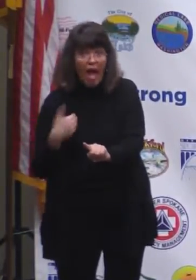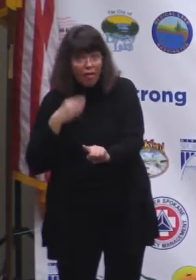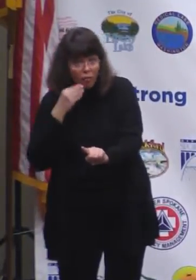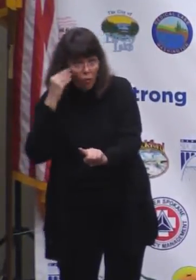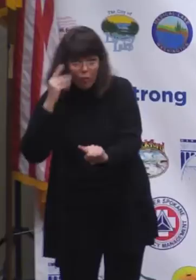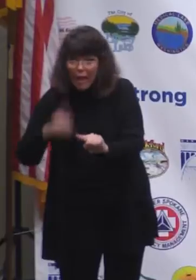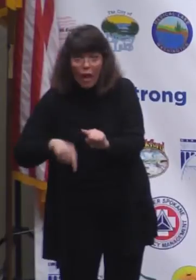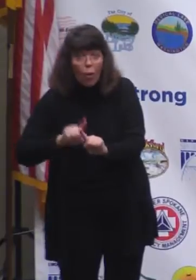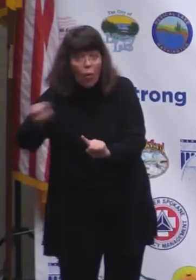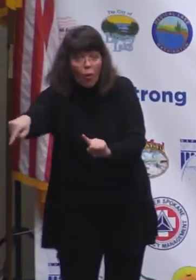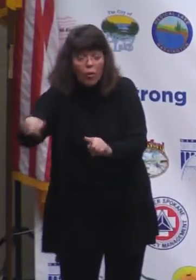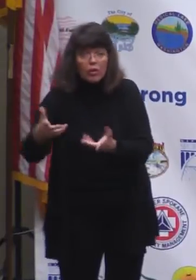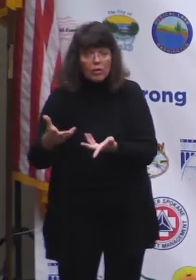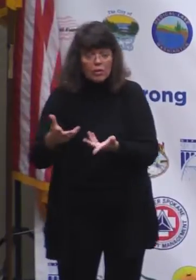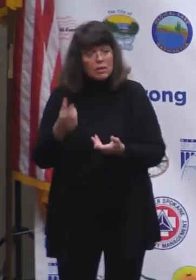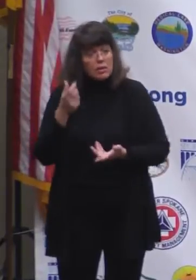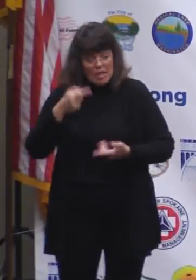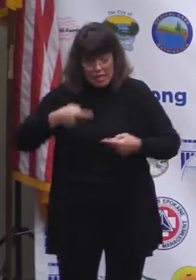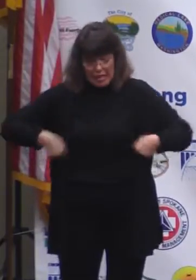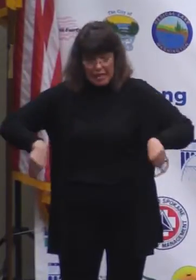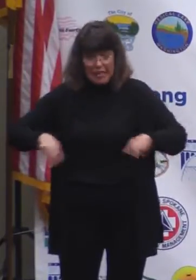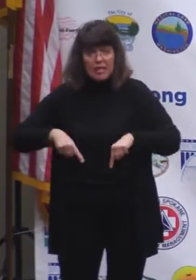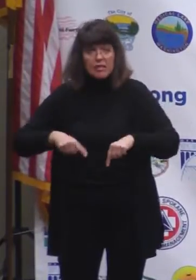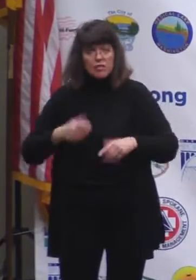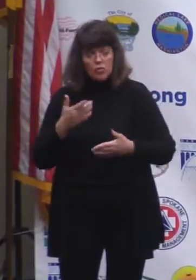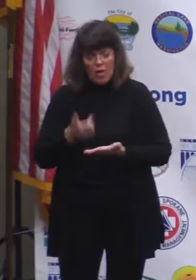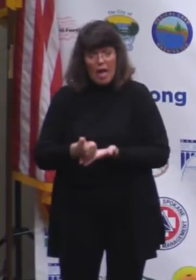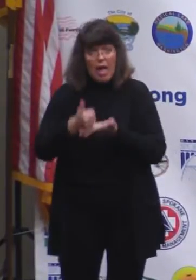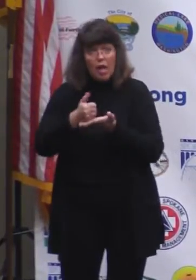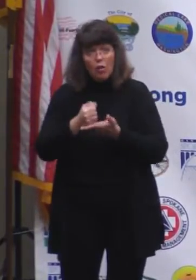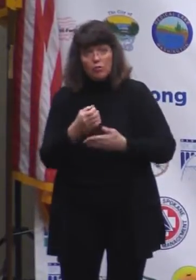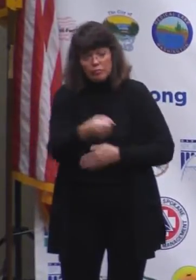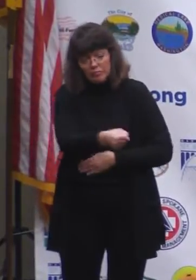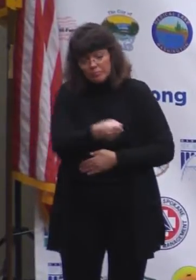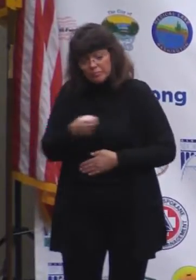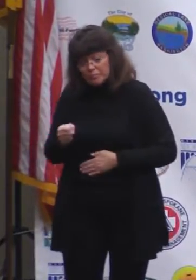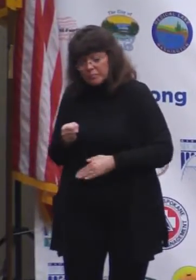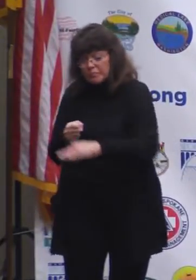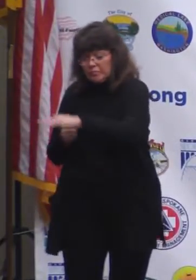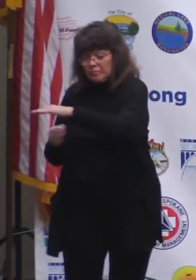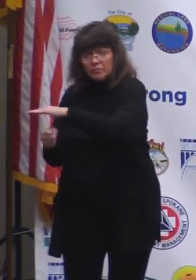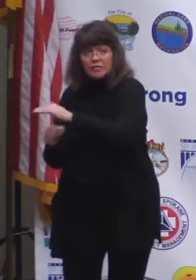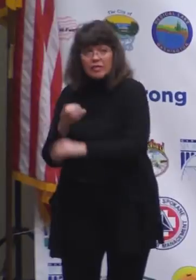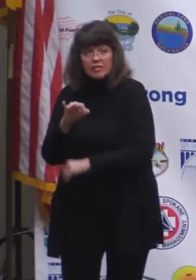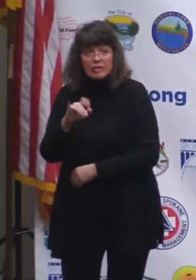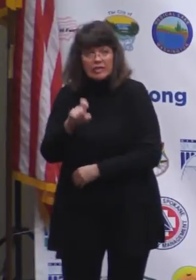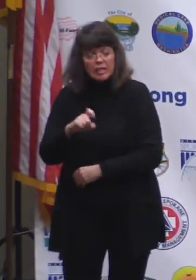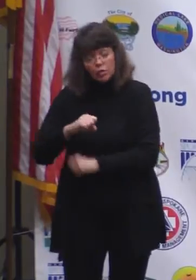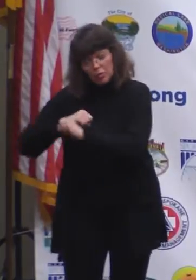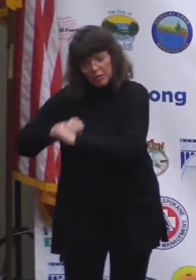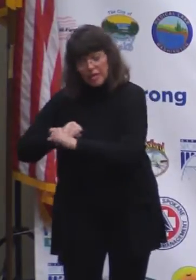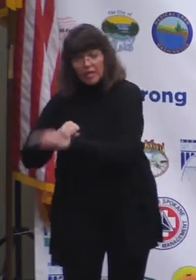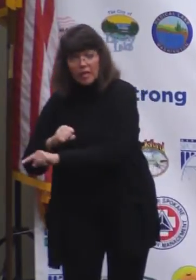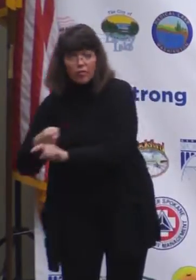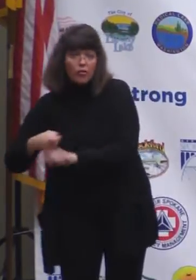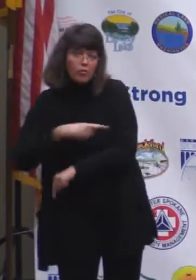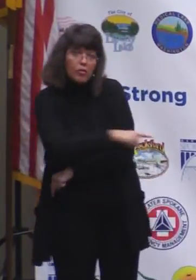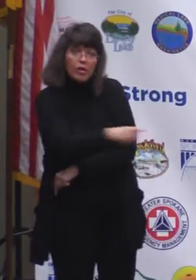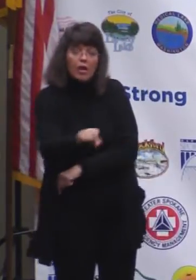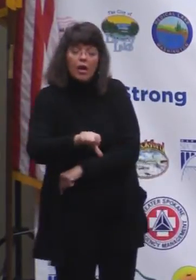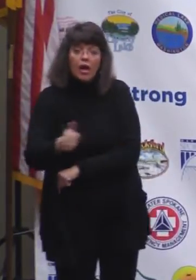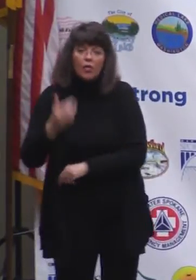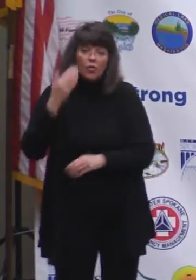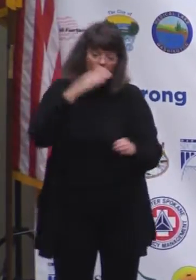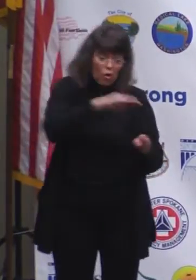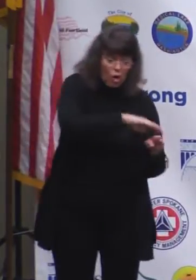community. This is all being done to slow the spread of COVID and to keep that curve as flat as possible. And these